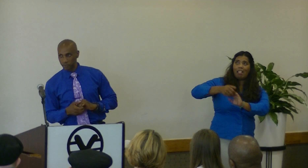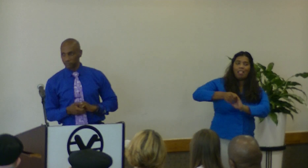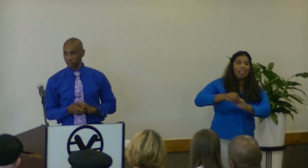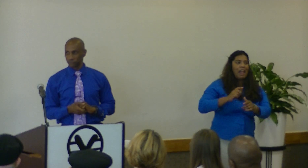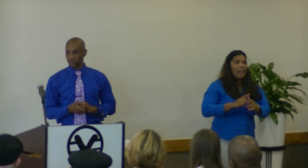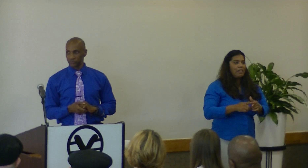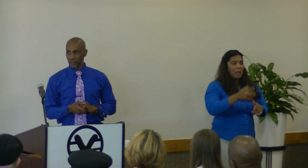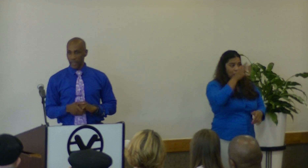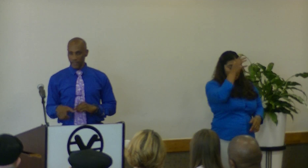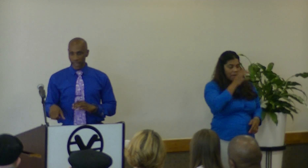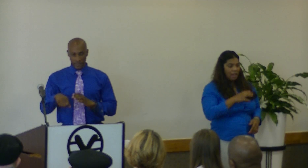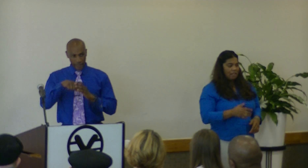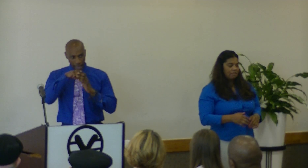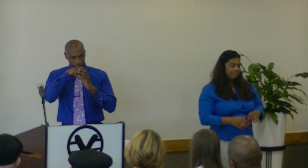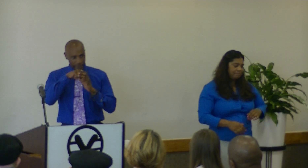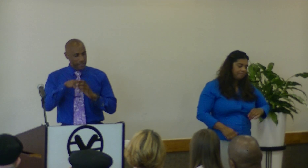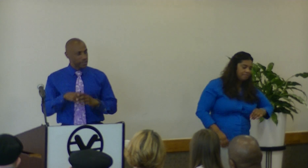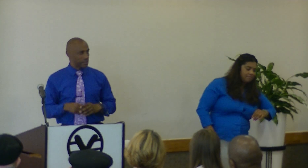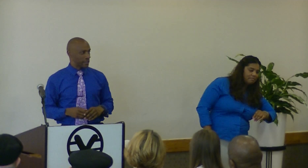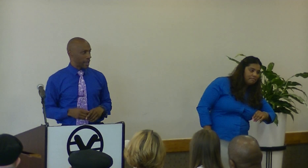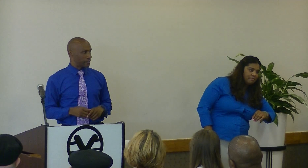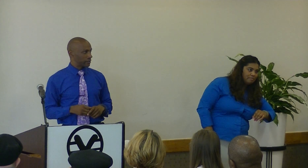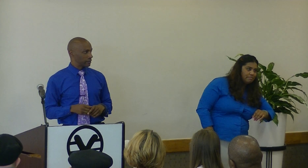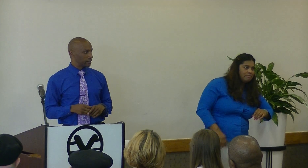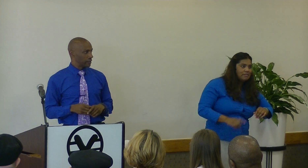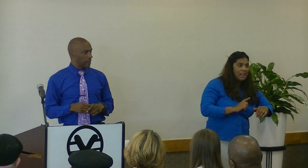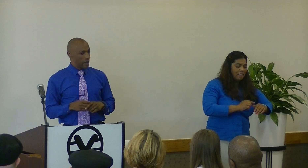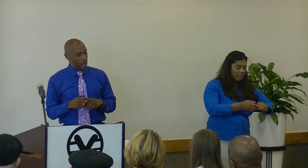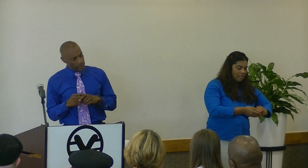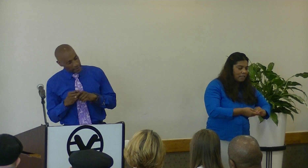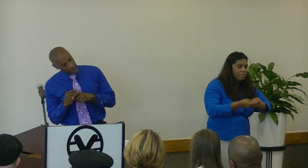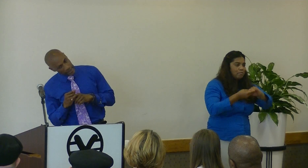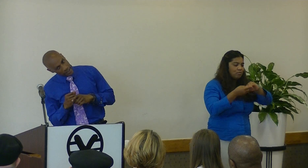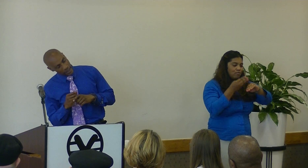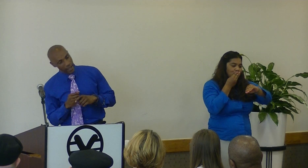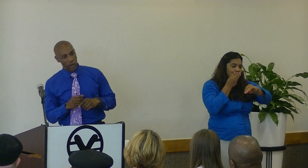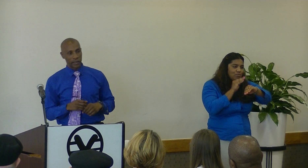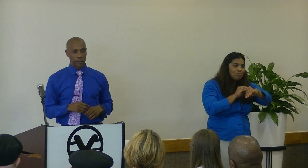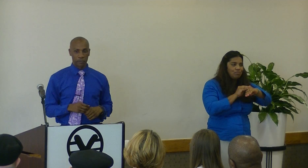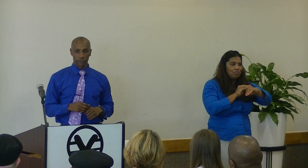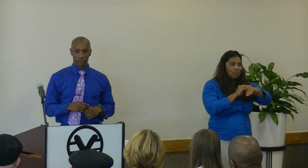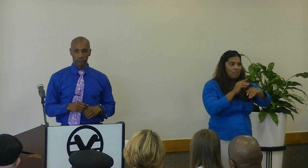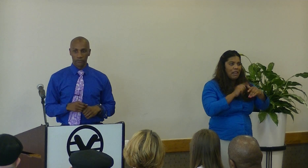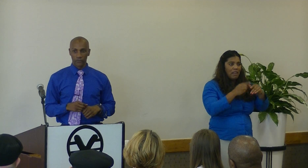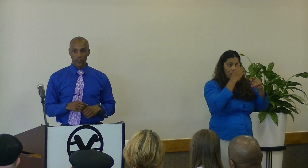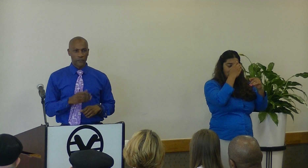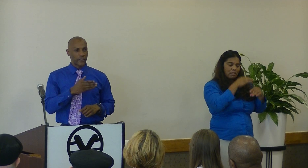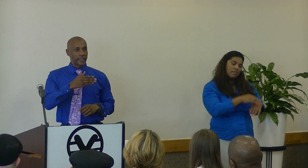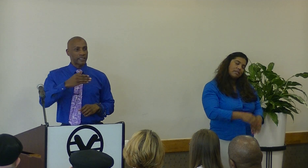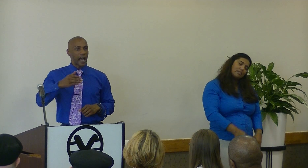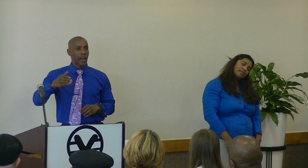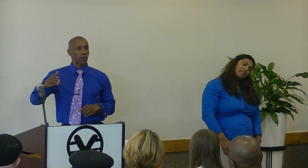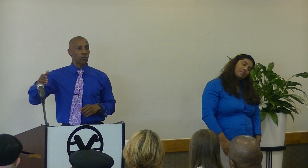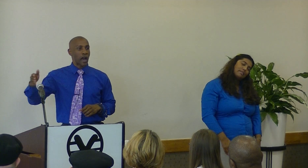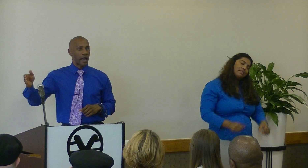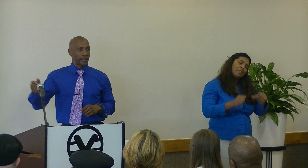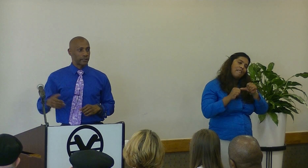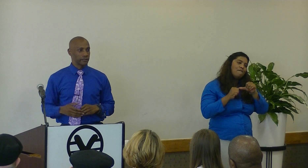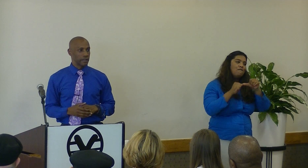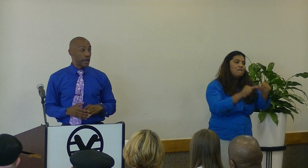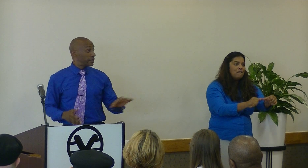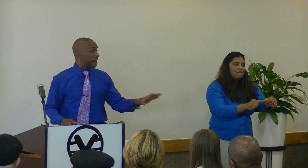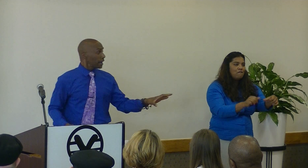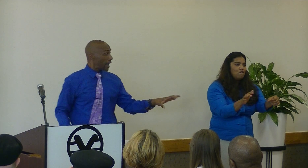on him. And then takes his hand and kisses his hand. And then he lays his head on him for the entire